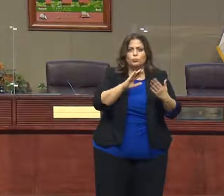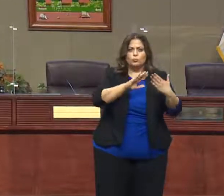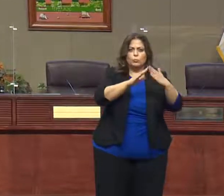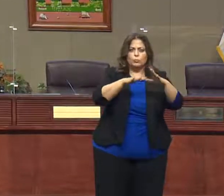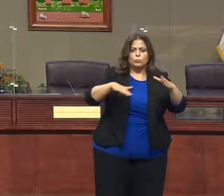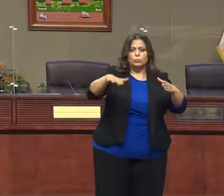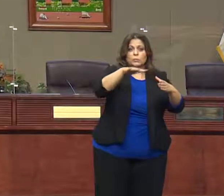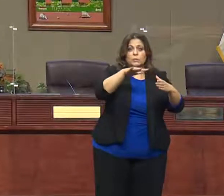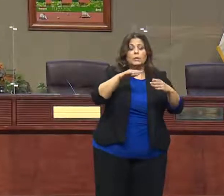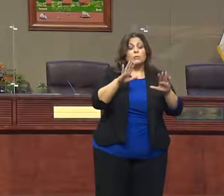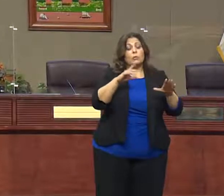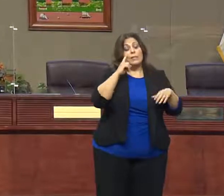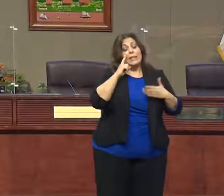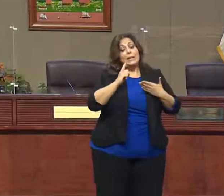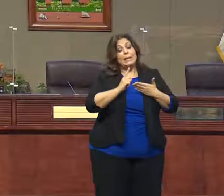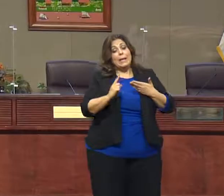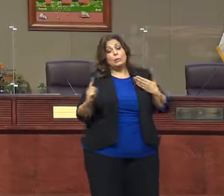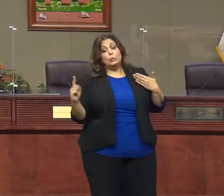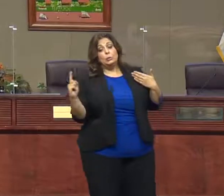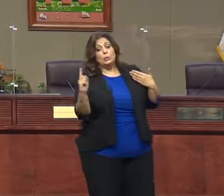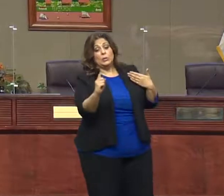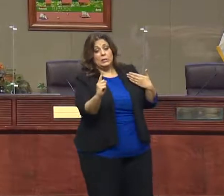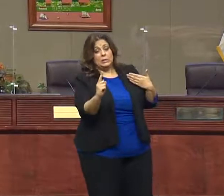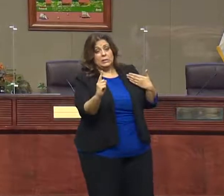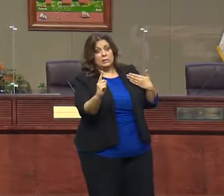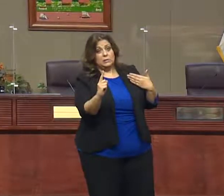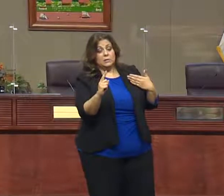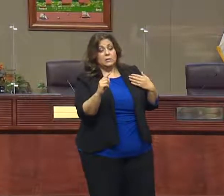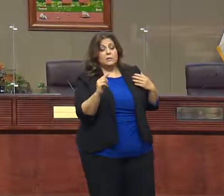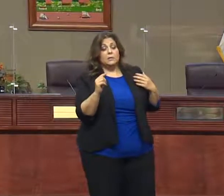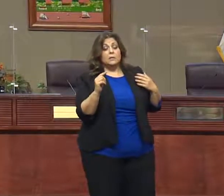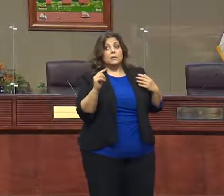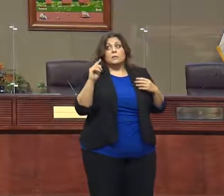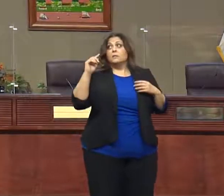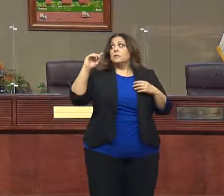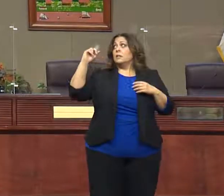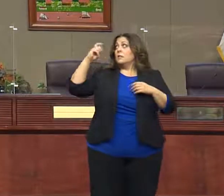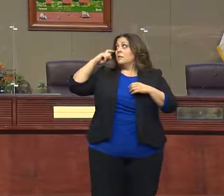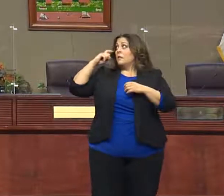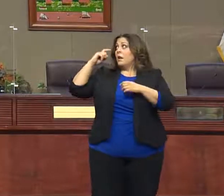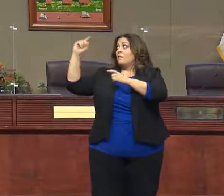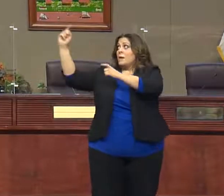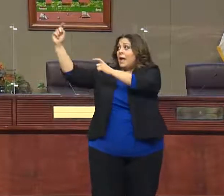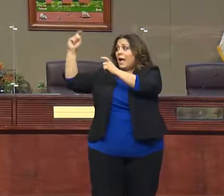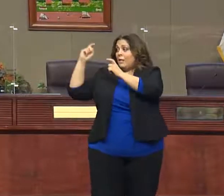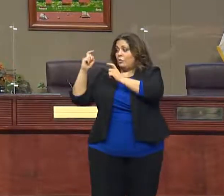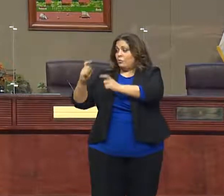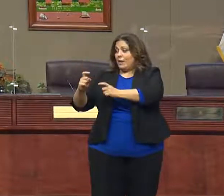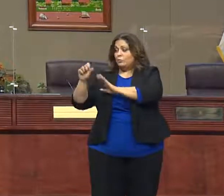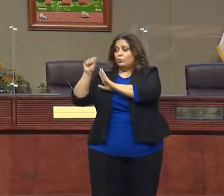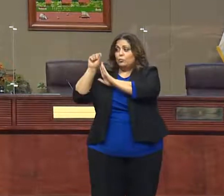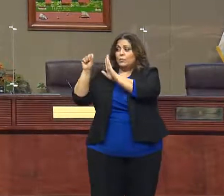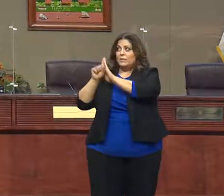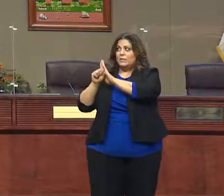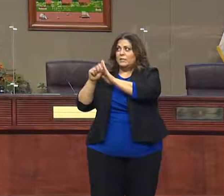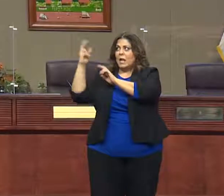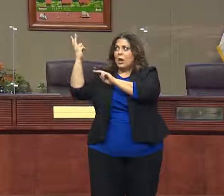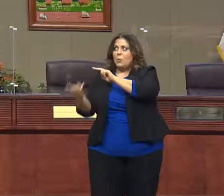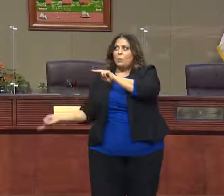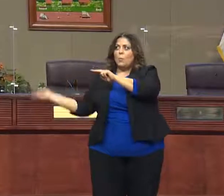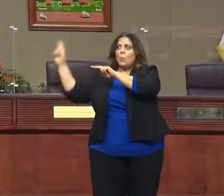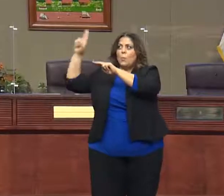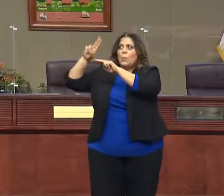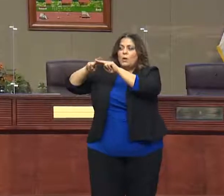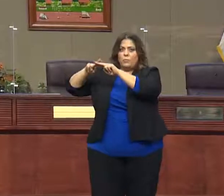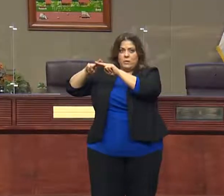for next week, the allocation from the federal government to the state has increased significantly, so